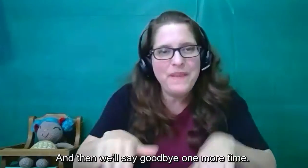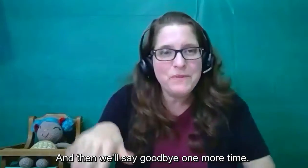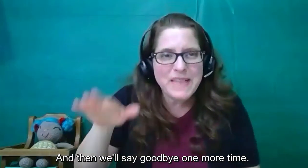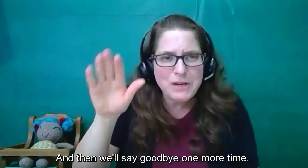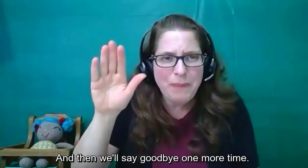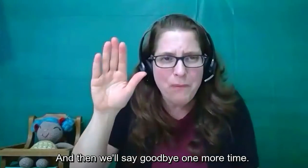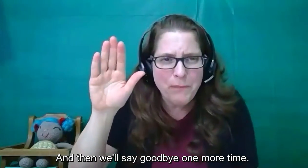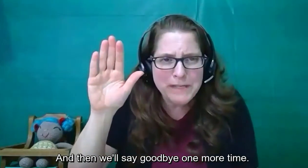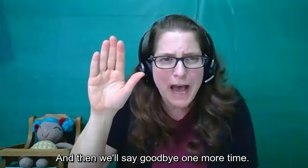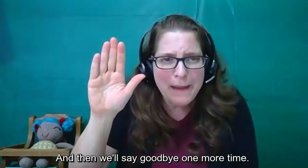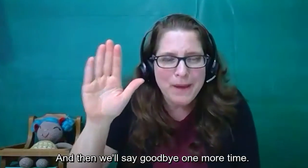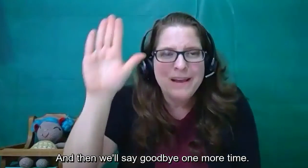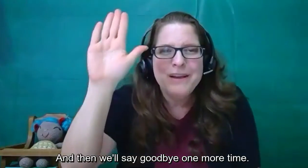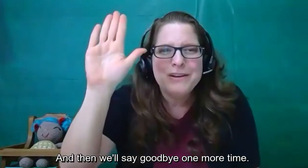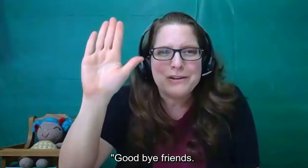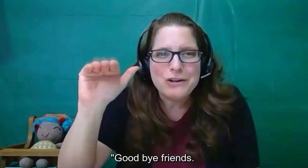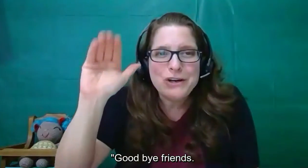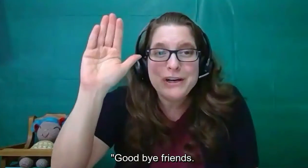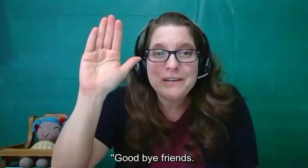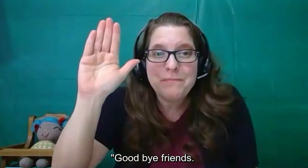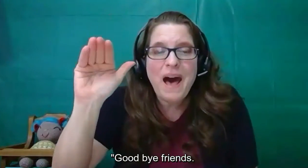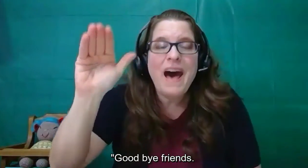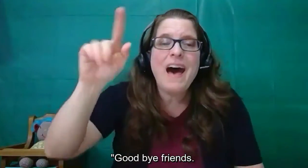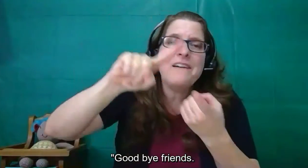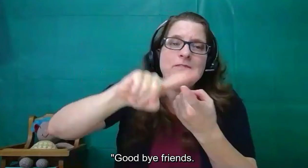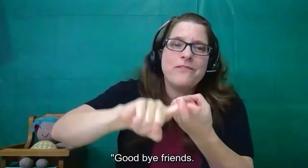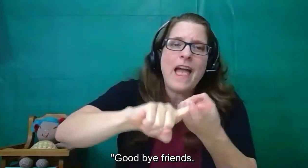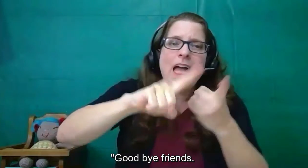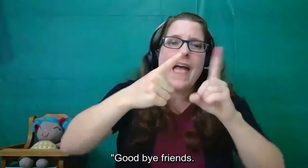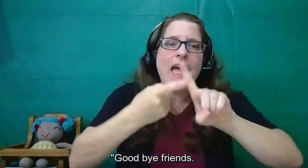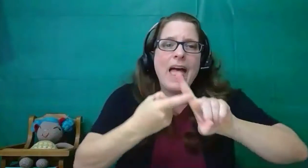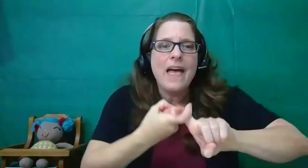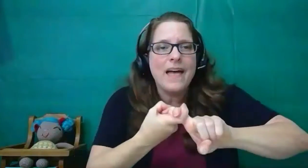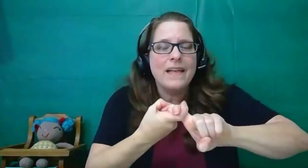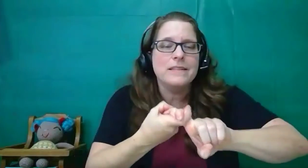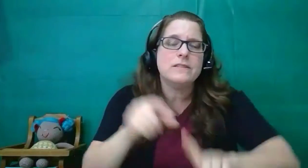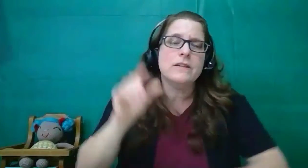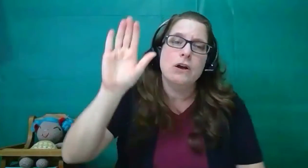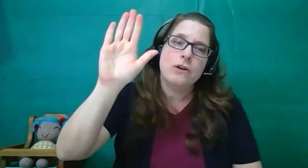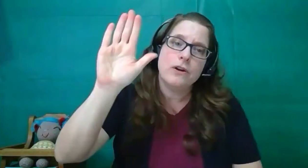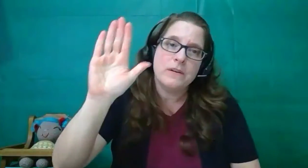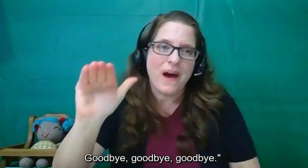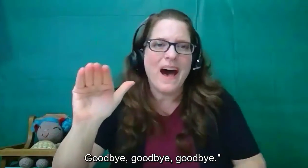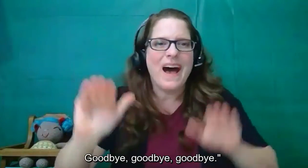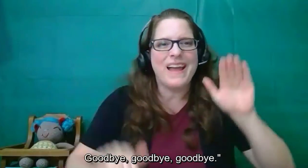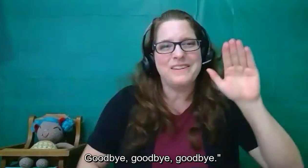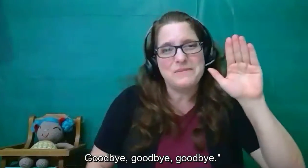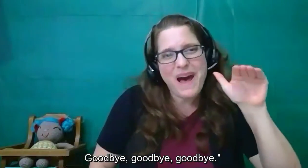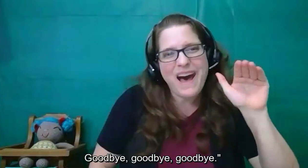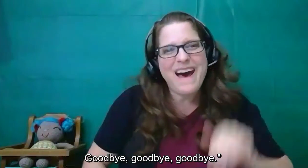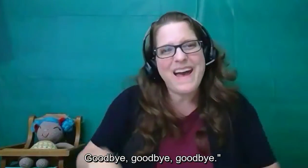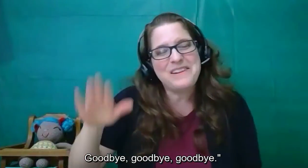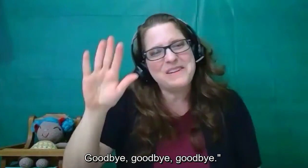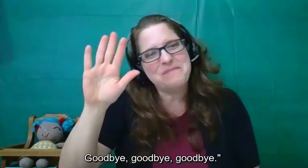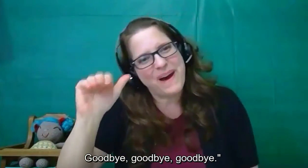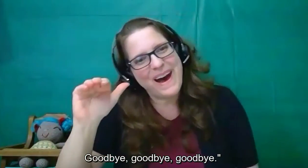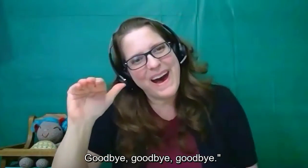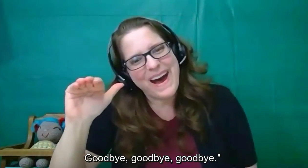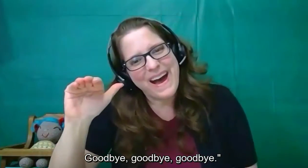say goodbye one more time. Goodbye, friends. Goodbye, goodbye,